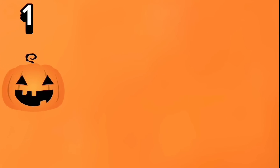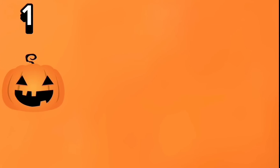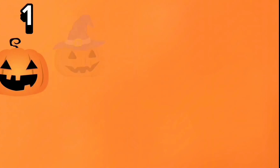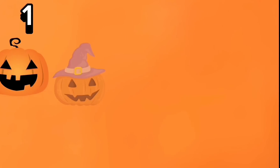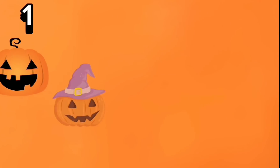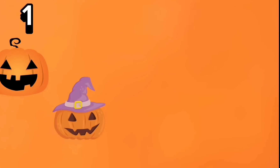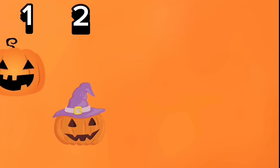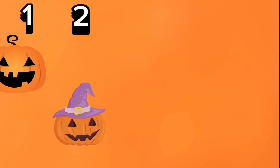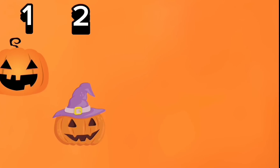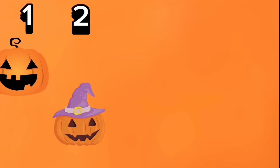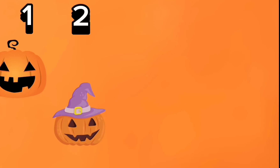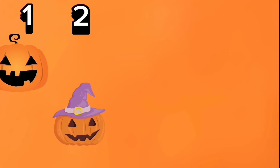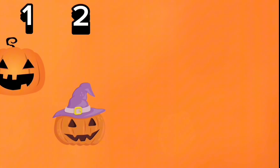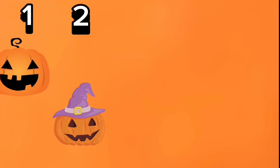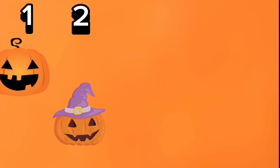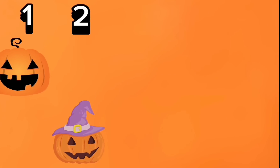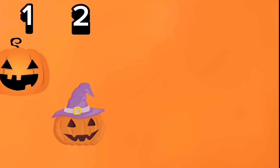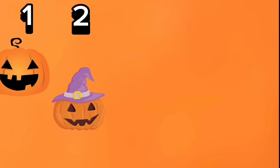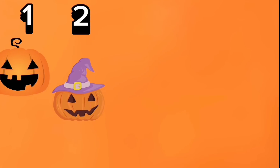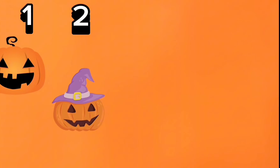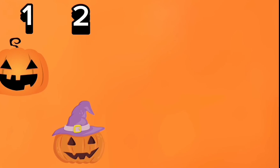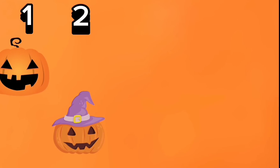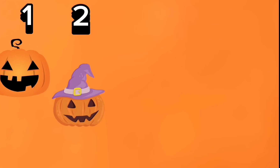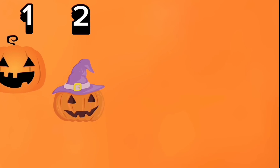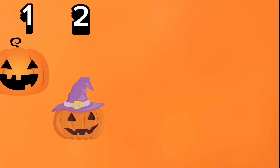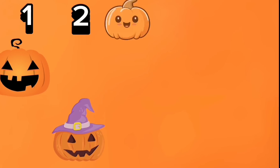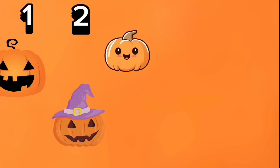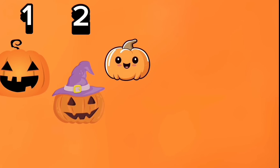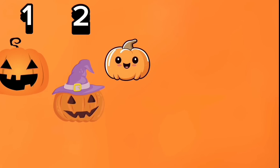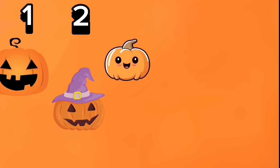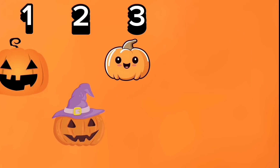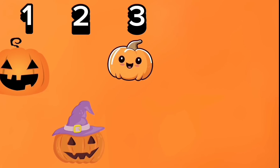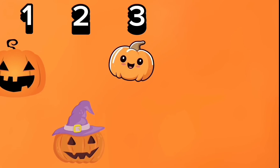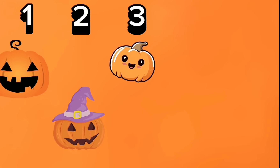Uno, dos, tres,